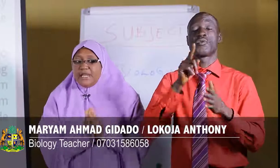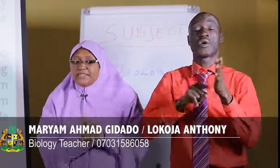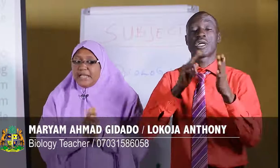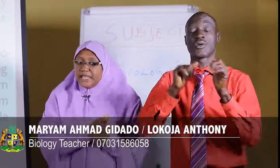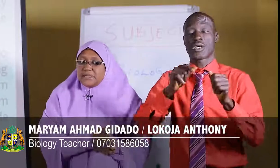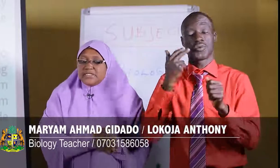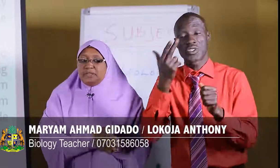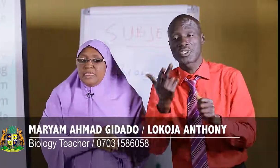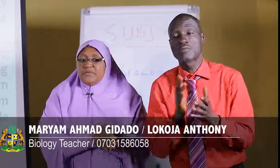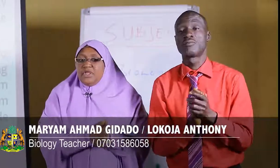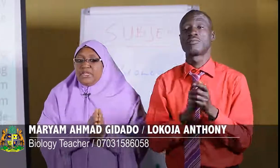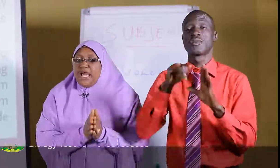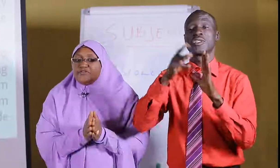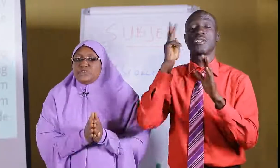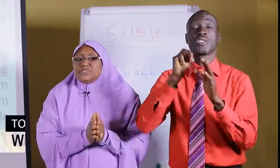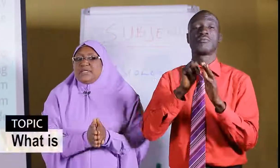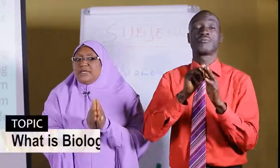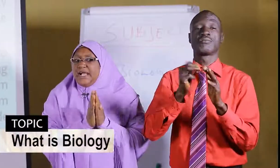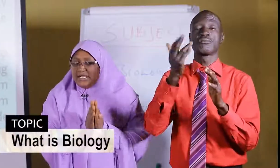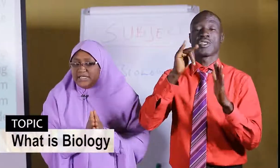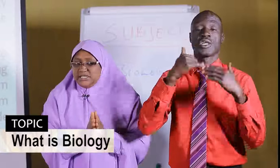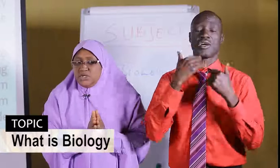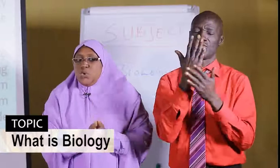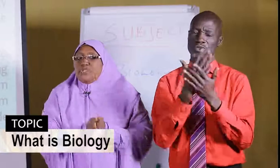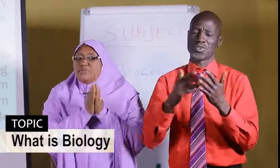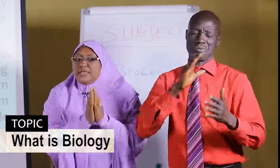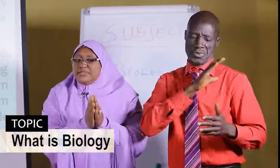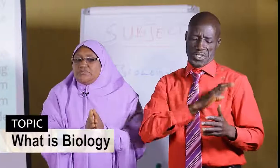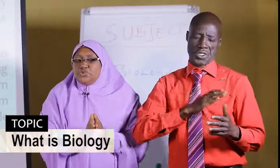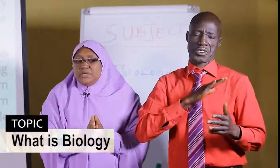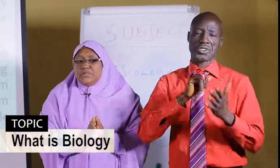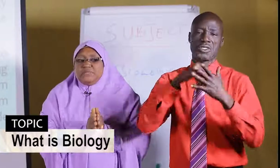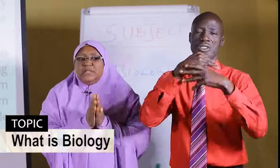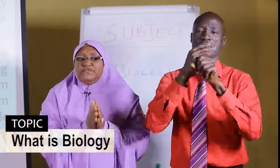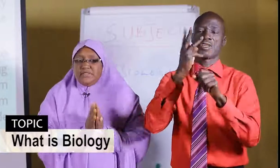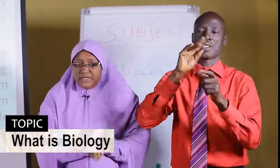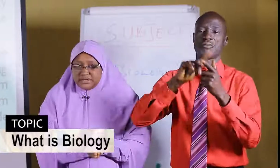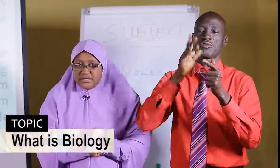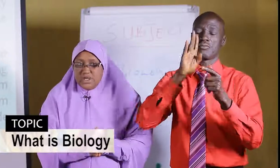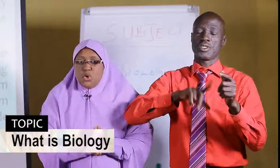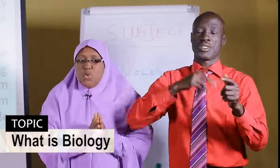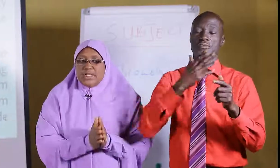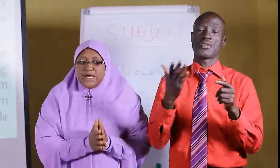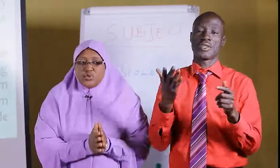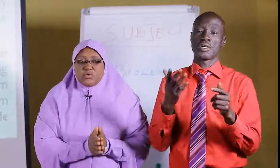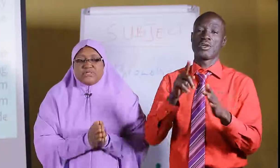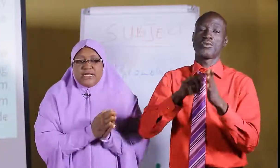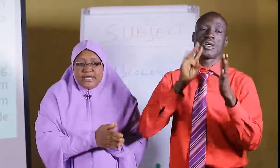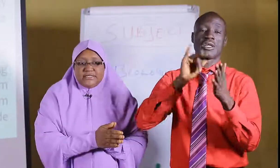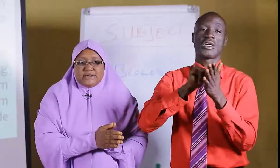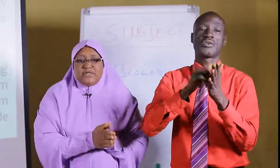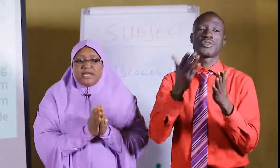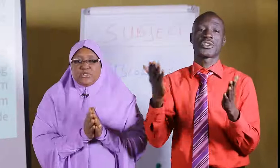life, plants and animals, they have certain characters which makes them to be living things. What are